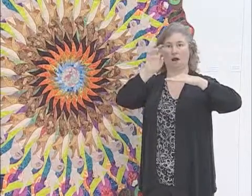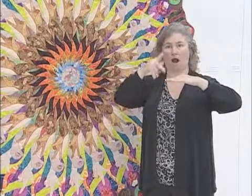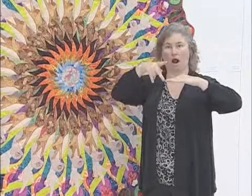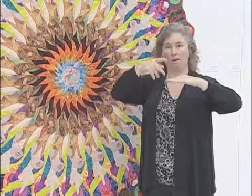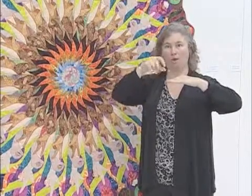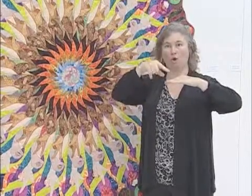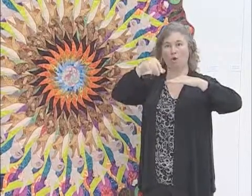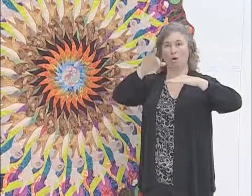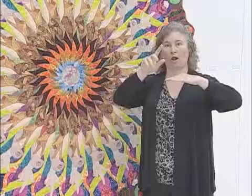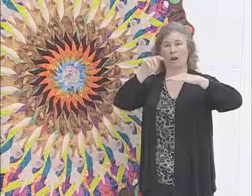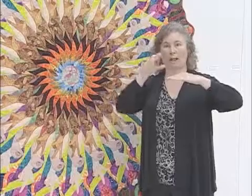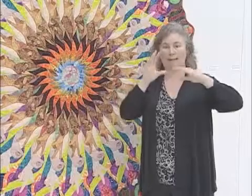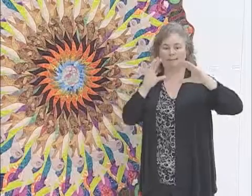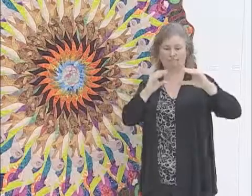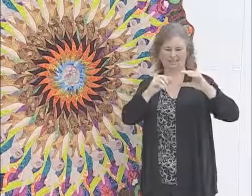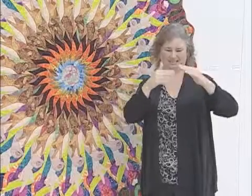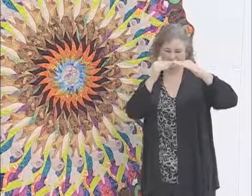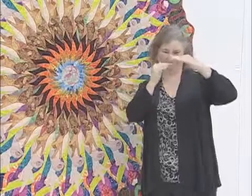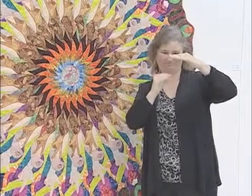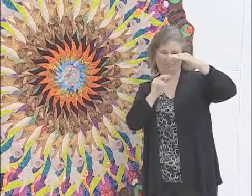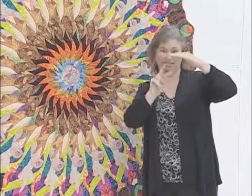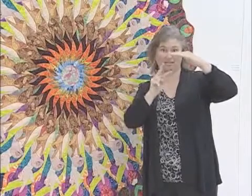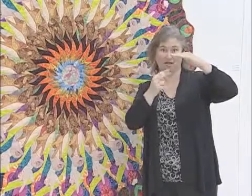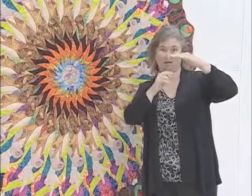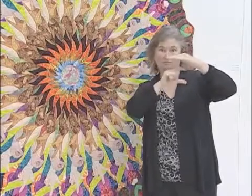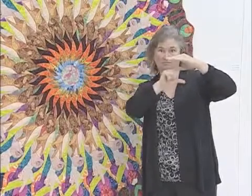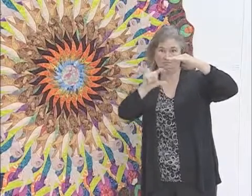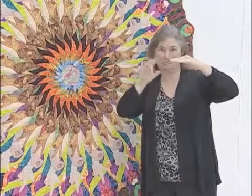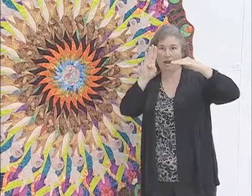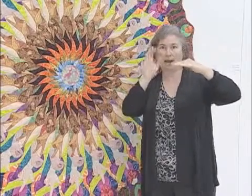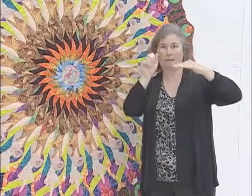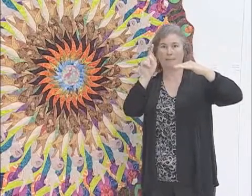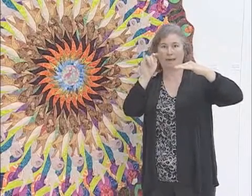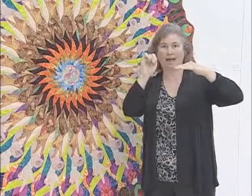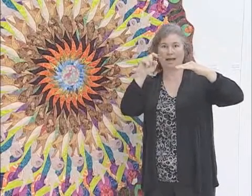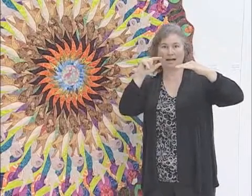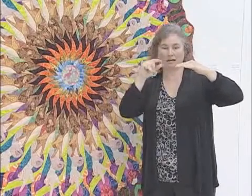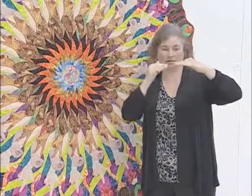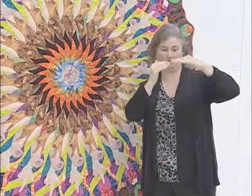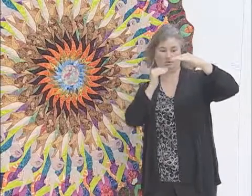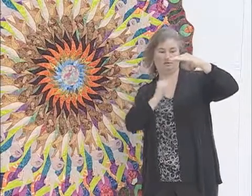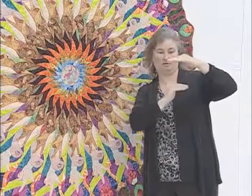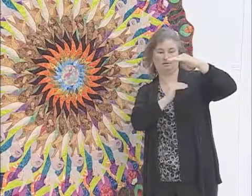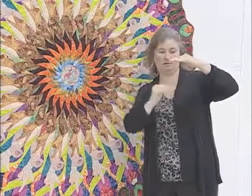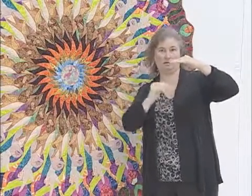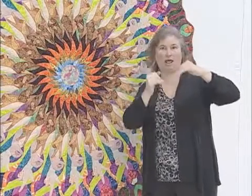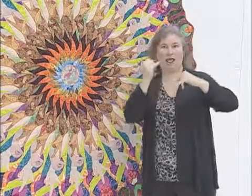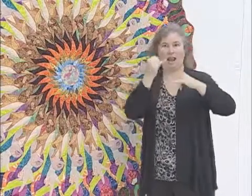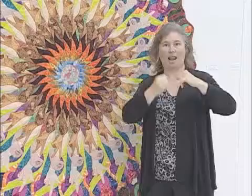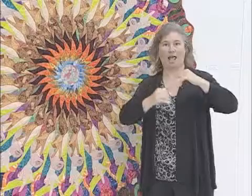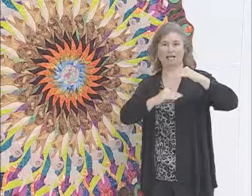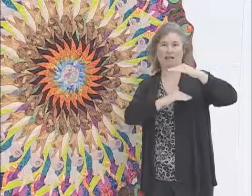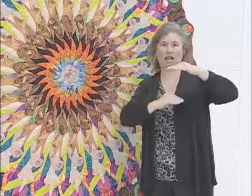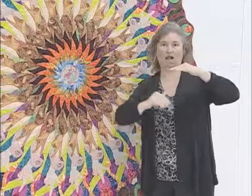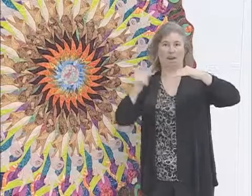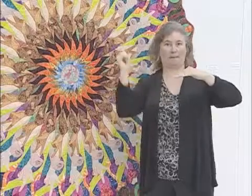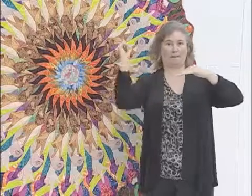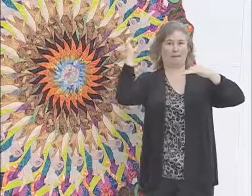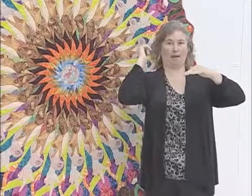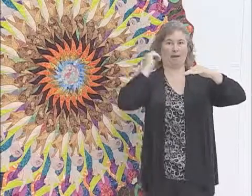time, sewed them all the way through on a sewing machine? You have the top layer, the middle layer, which is the batting, and the last layer, which